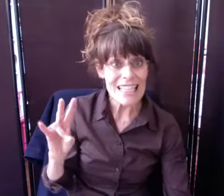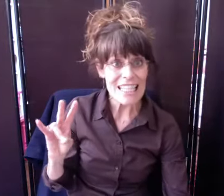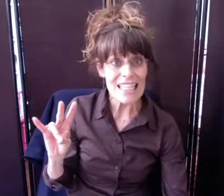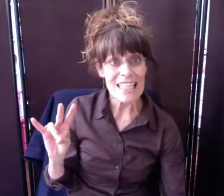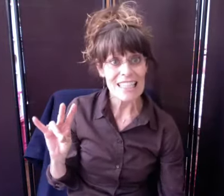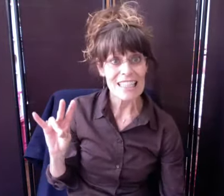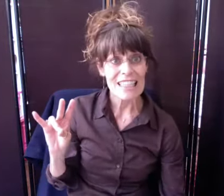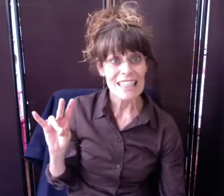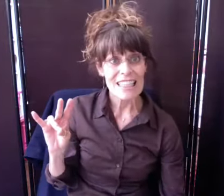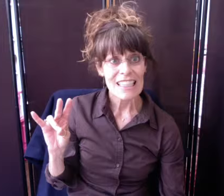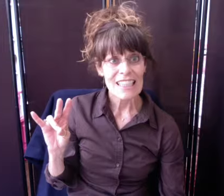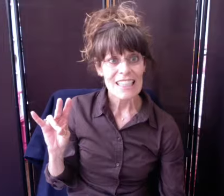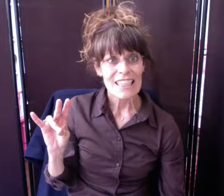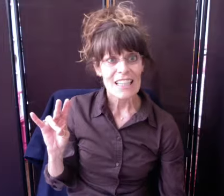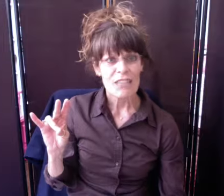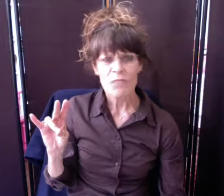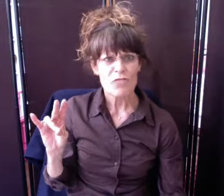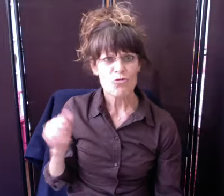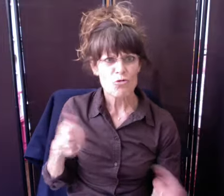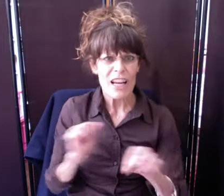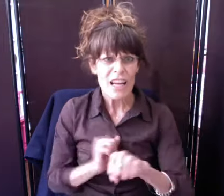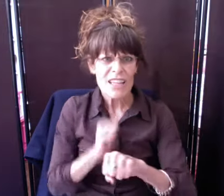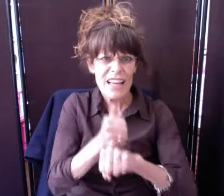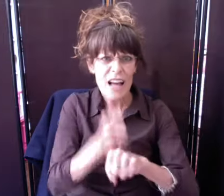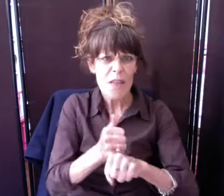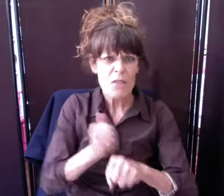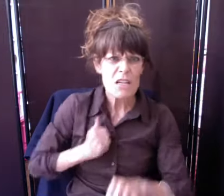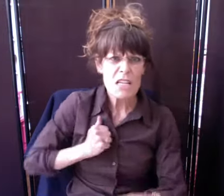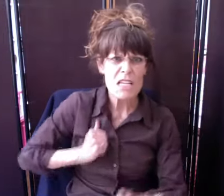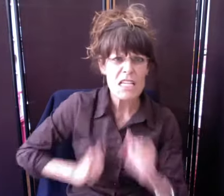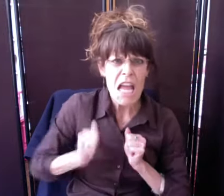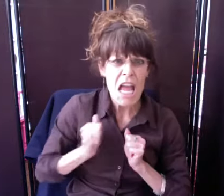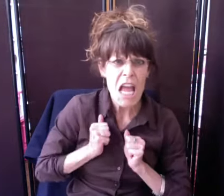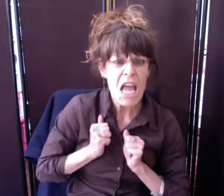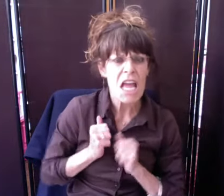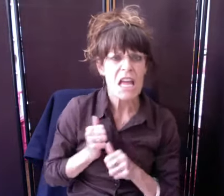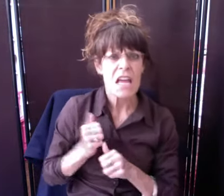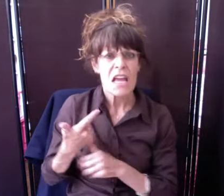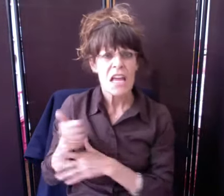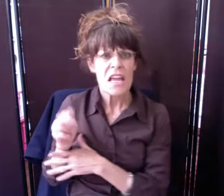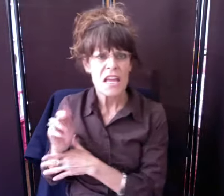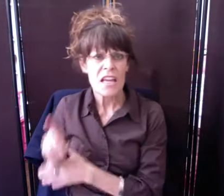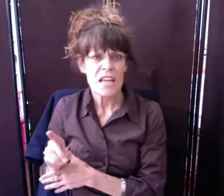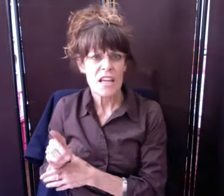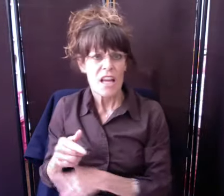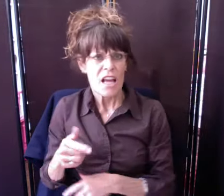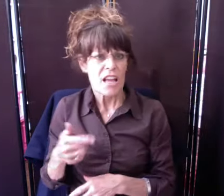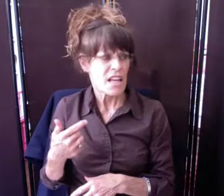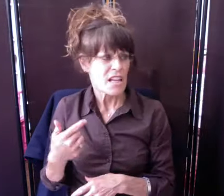I tried to start a gang. I lost my gang when it came time to go tag. They were like, you're serious? And I was like,